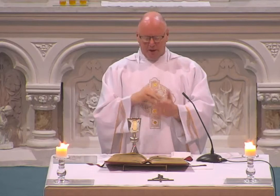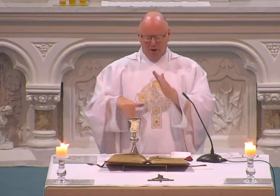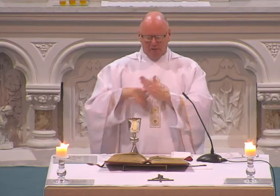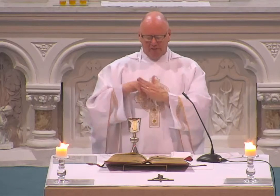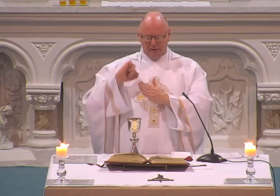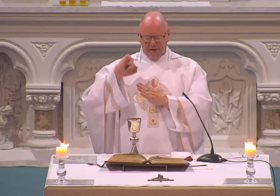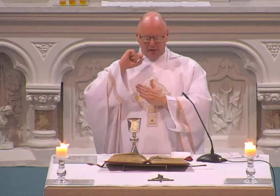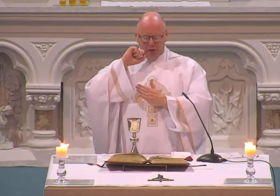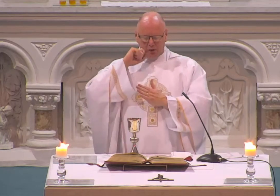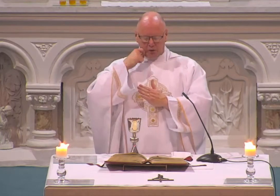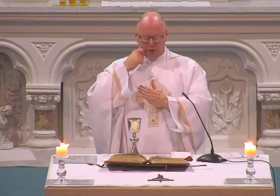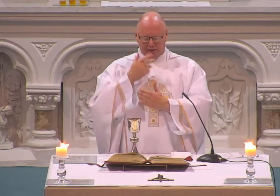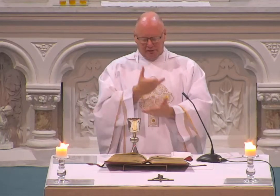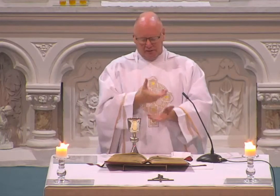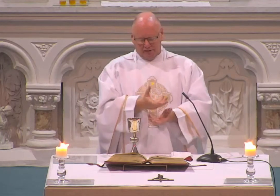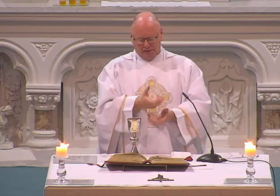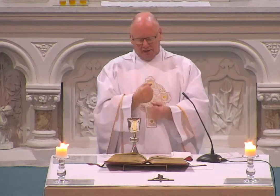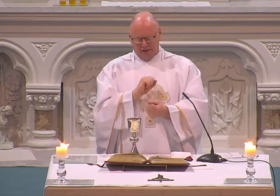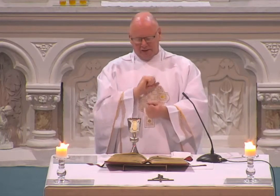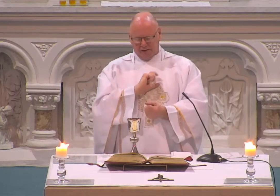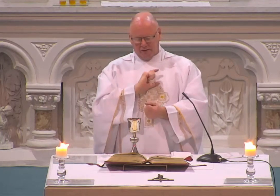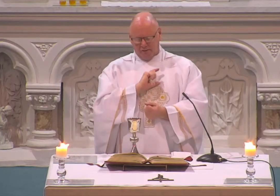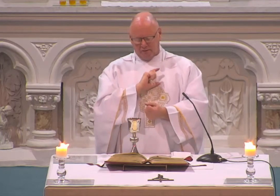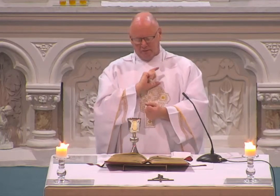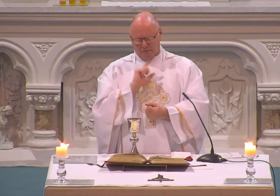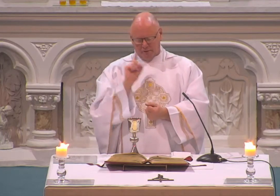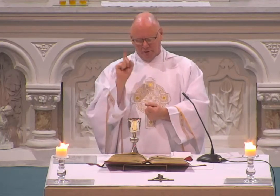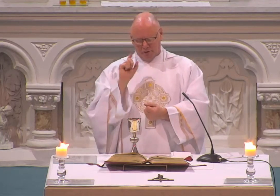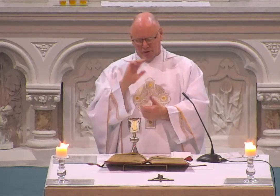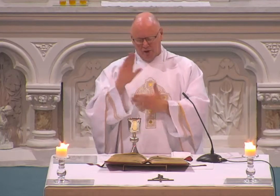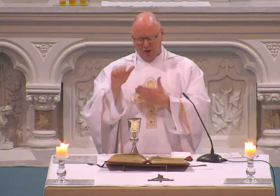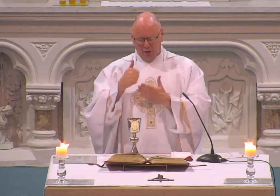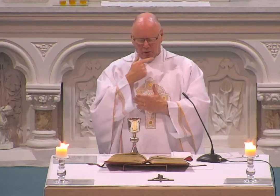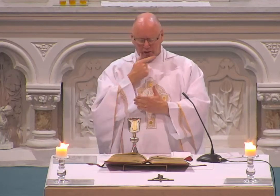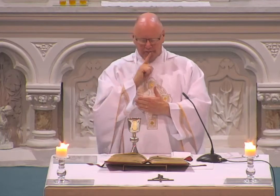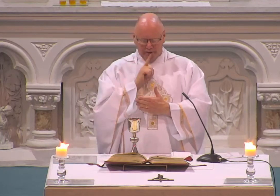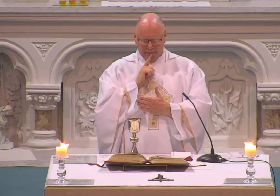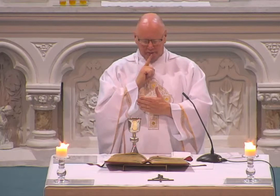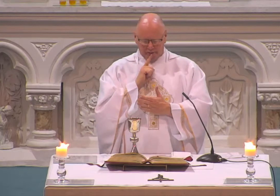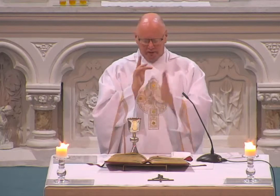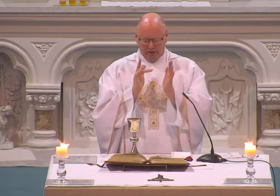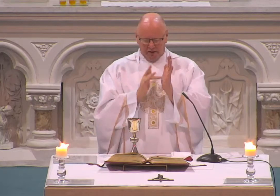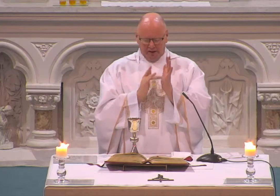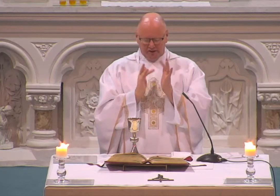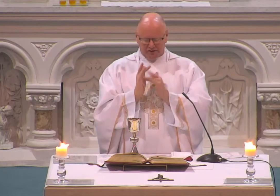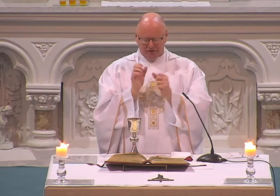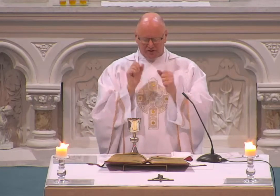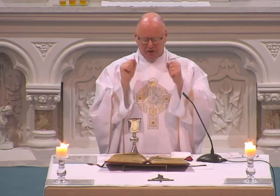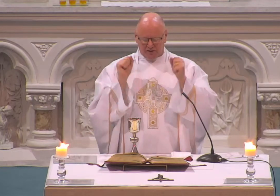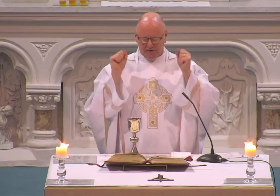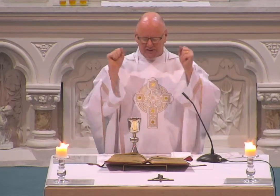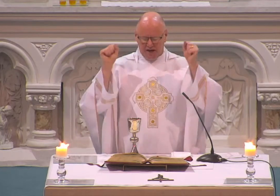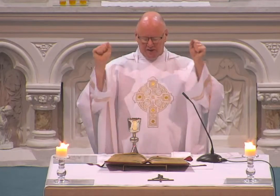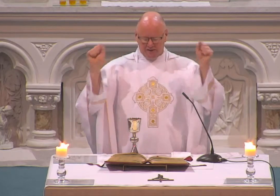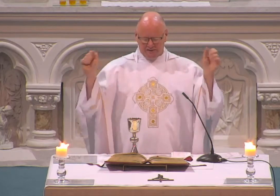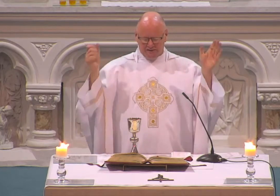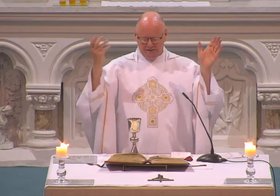fulfilling your will and gaining for you a holy people, He stretched out his hands as he